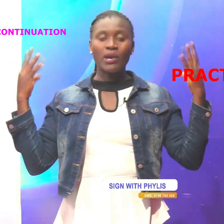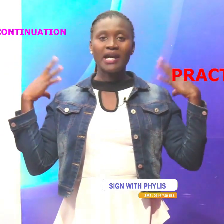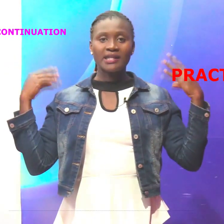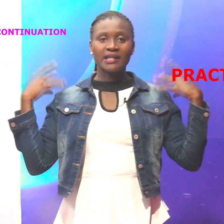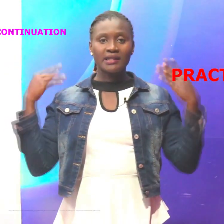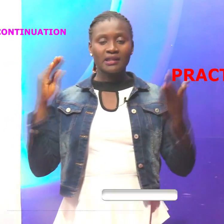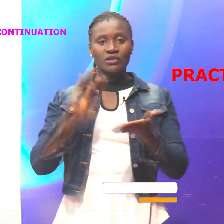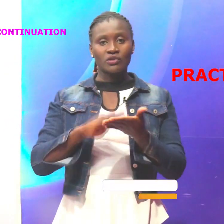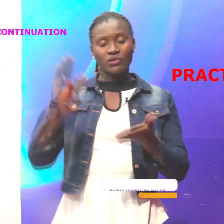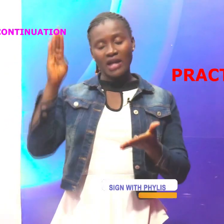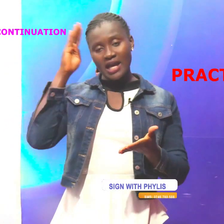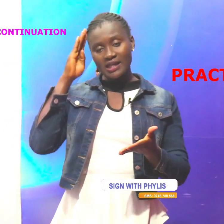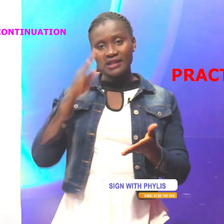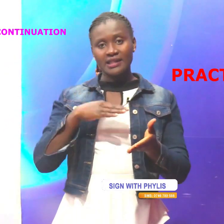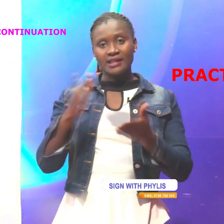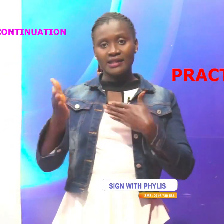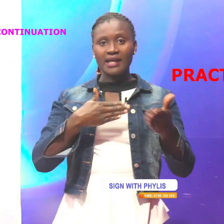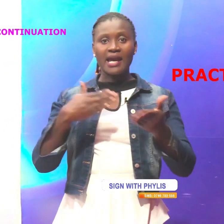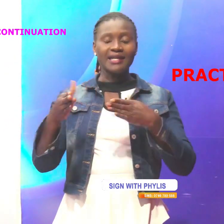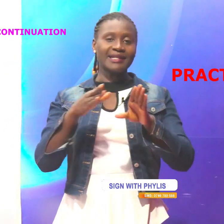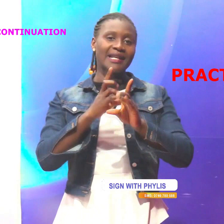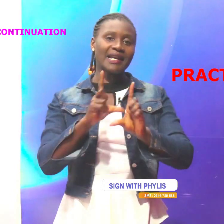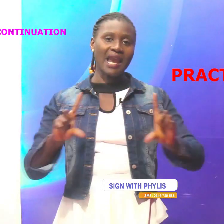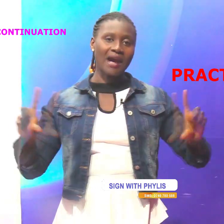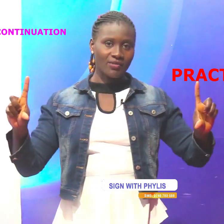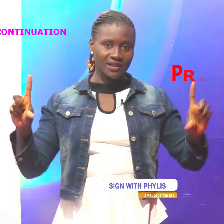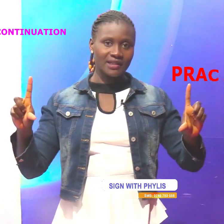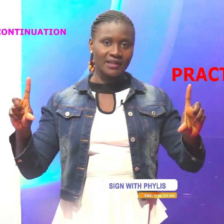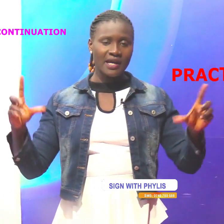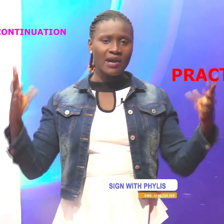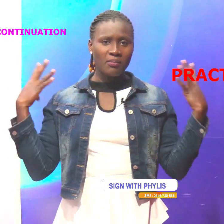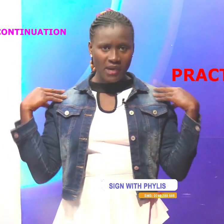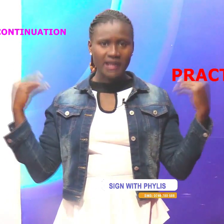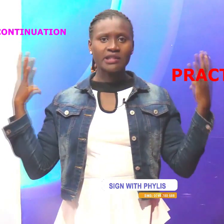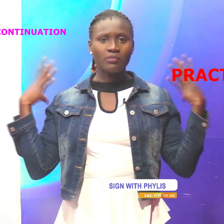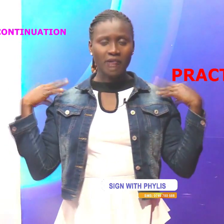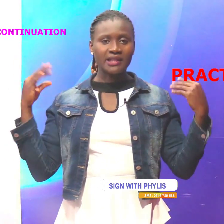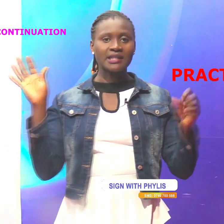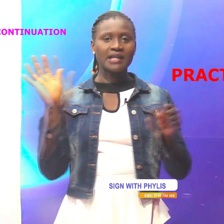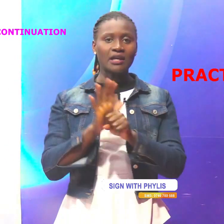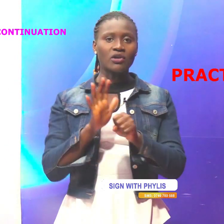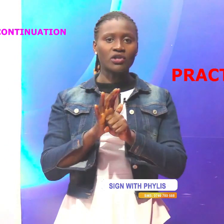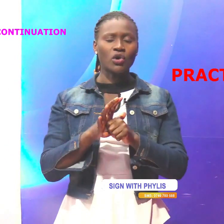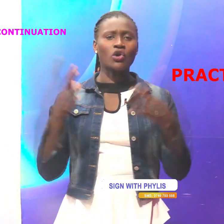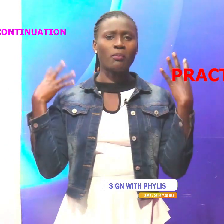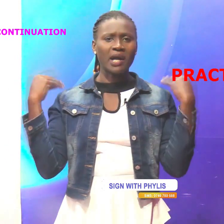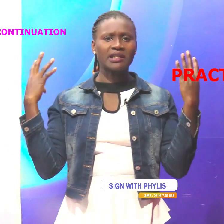Practice to learn sign language. Practice a lot or